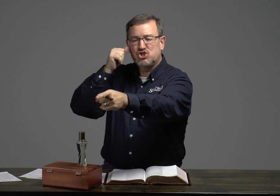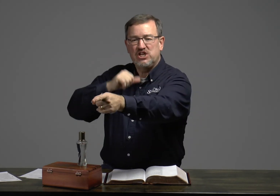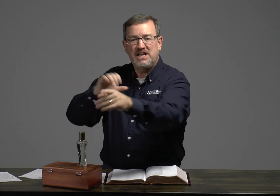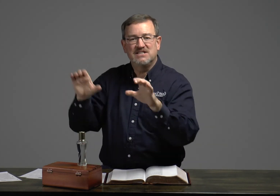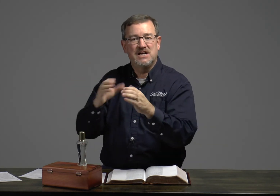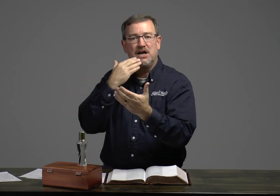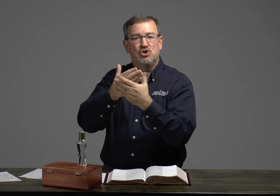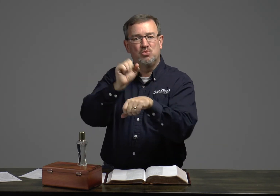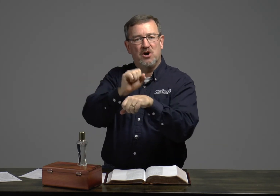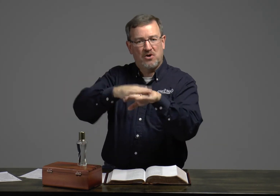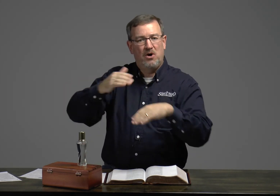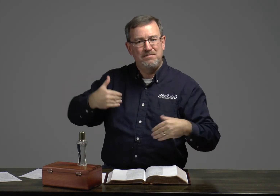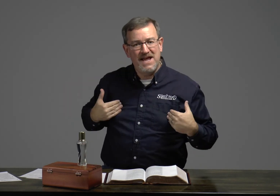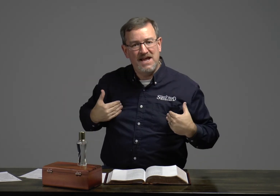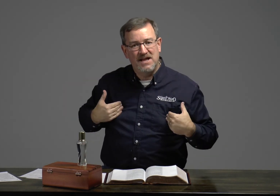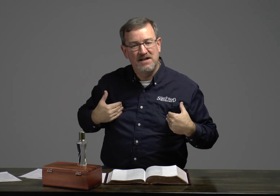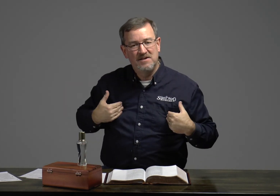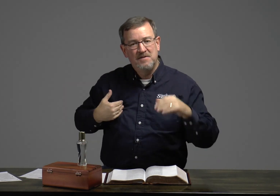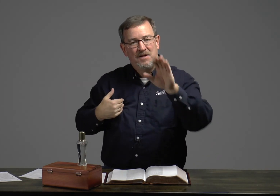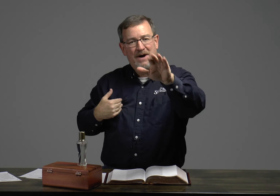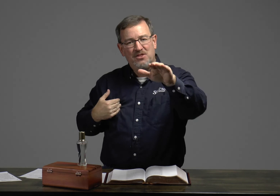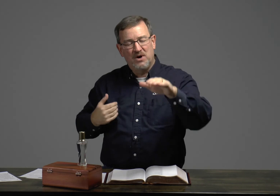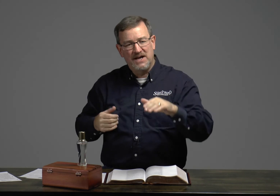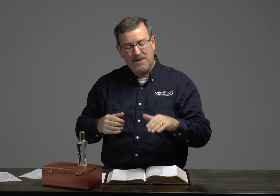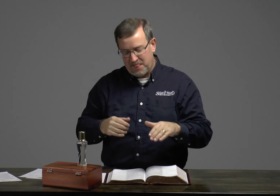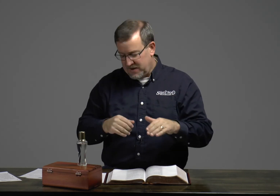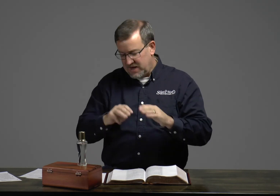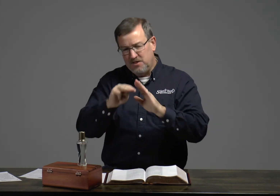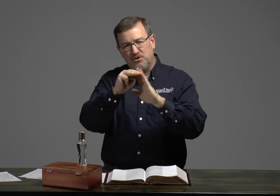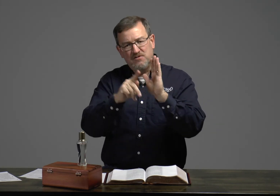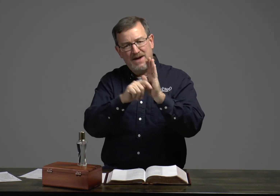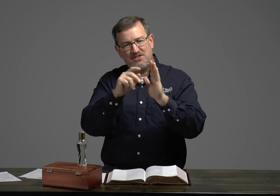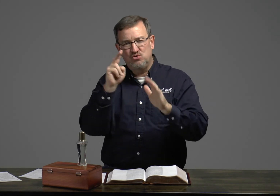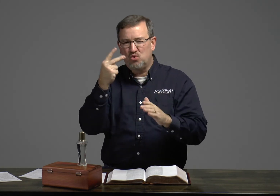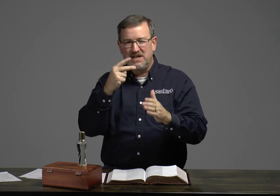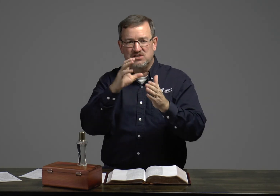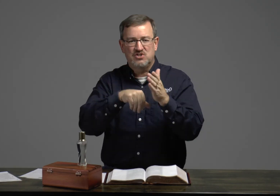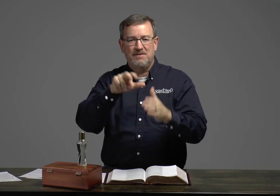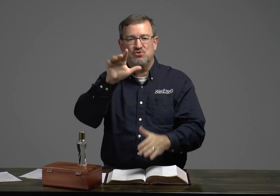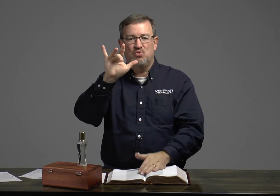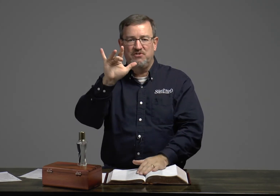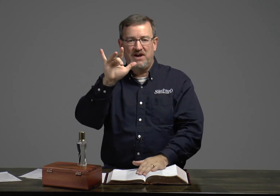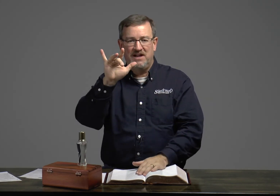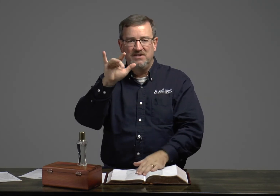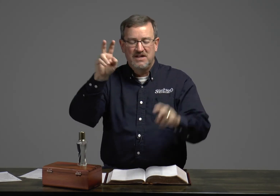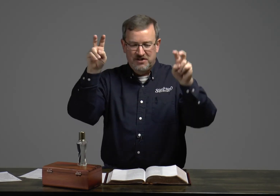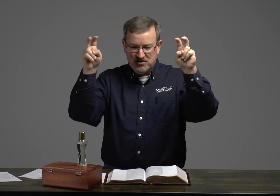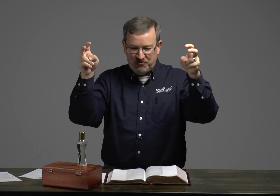she has done a good work on me. By the way, in the book of Matthew, twice in chapter 25, there's a